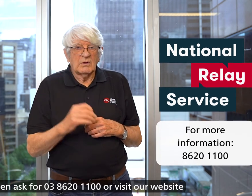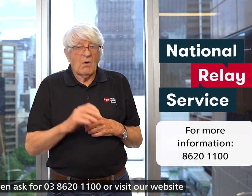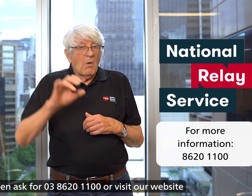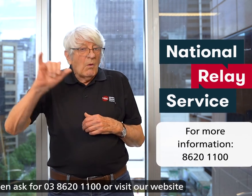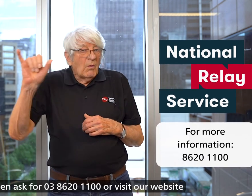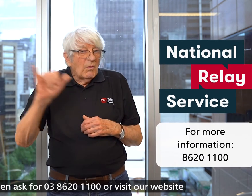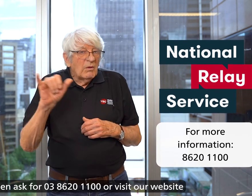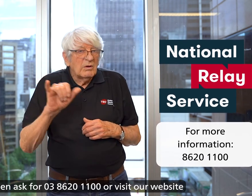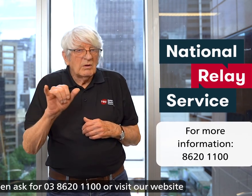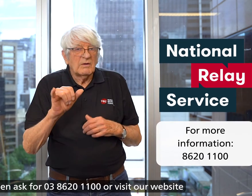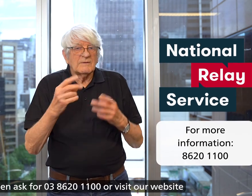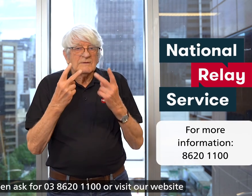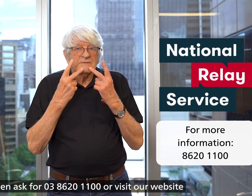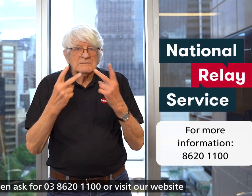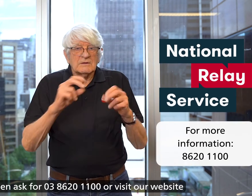or visit our website.